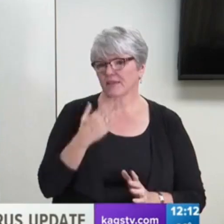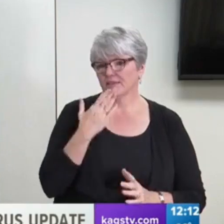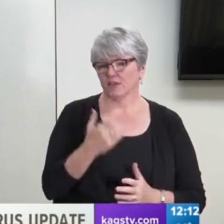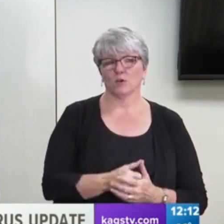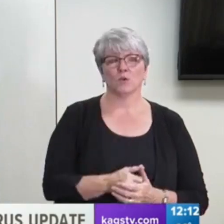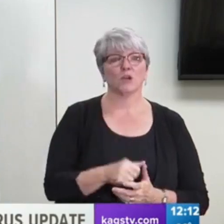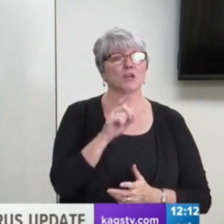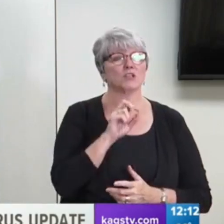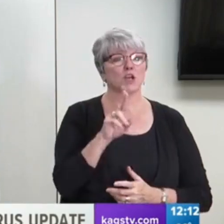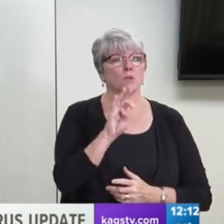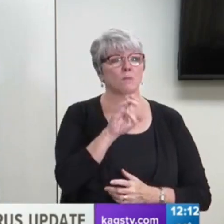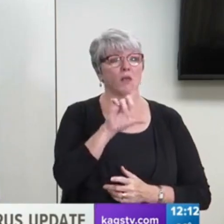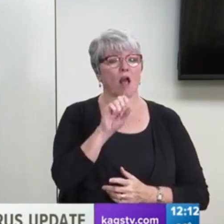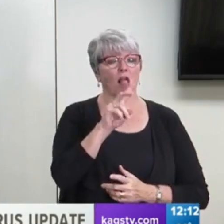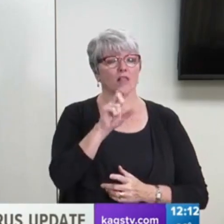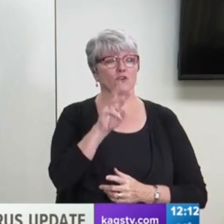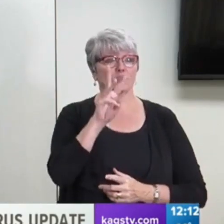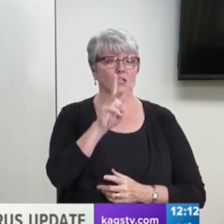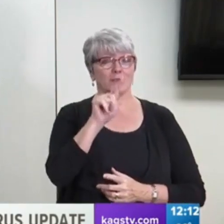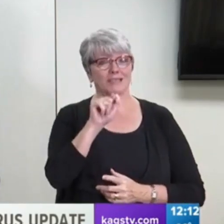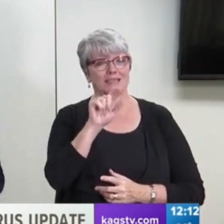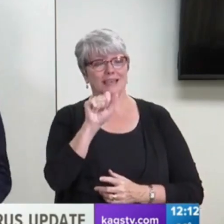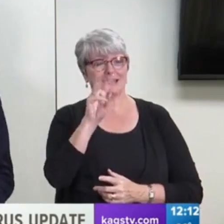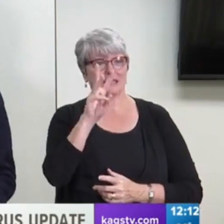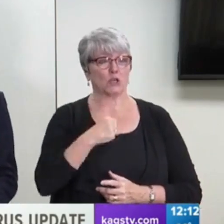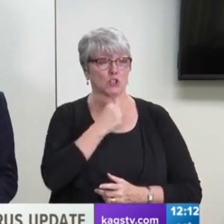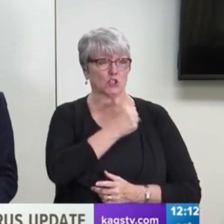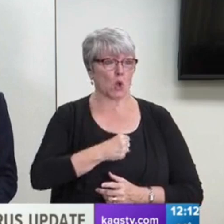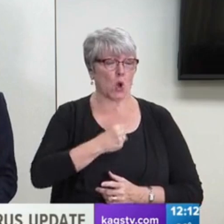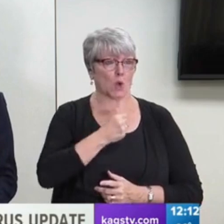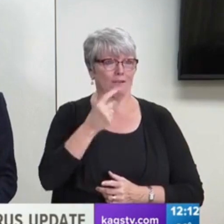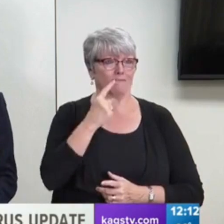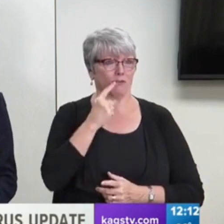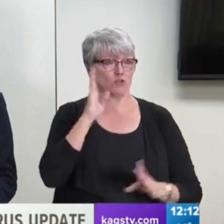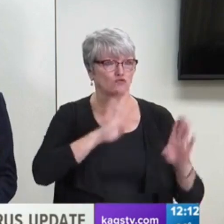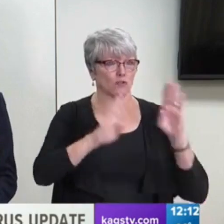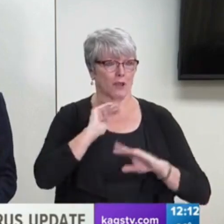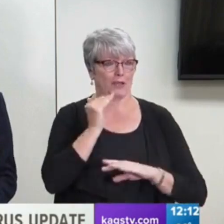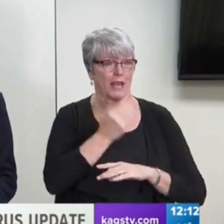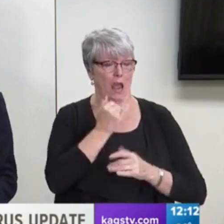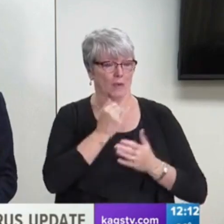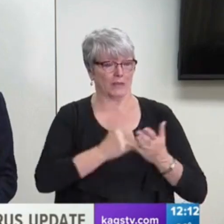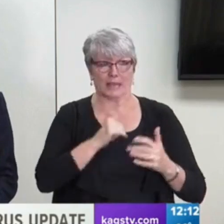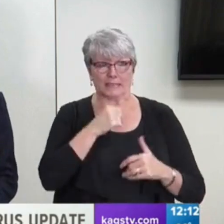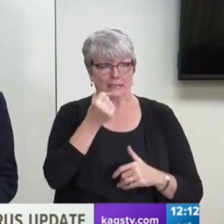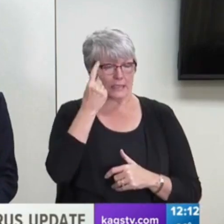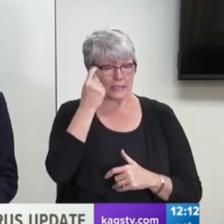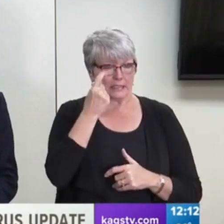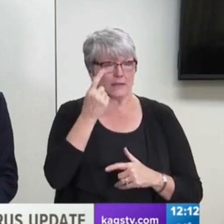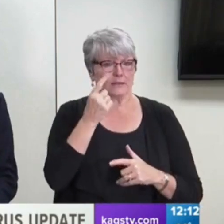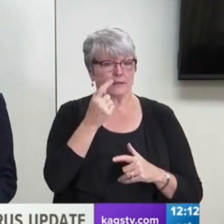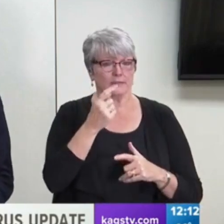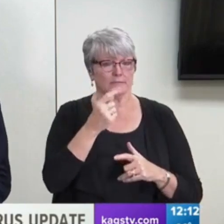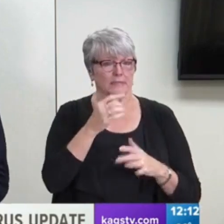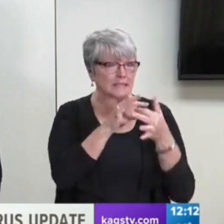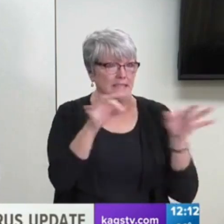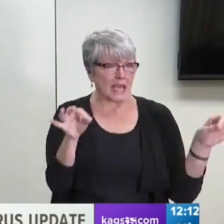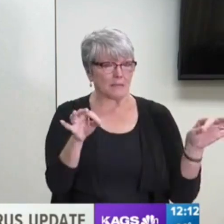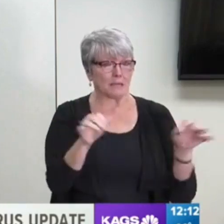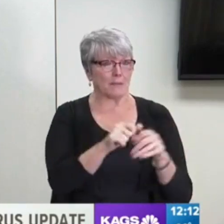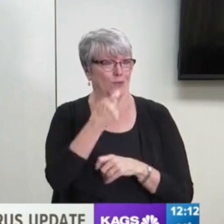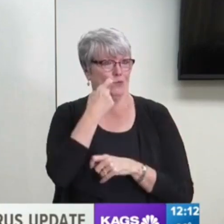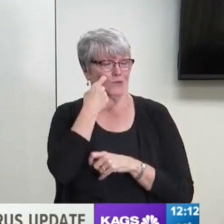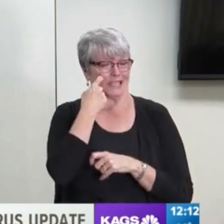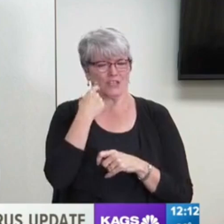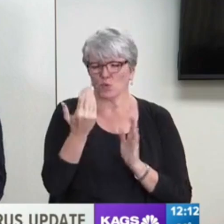Michael. Dr. Bill Oliver, WTAW, I apologize for technical trouble on our end. I did not get the opening statement about the latest